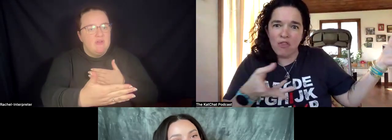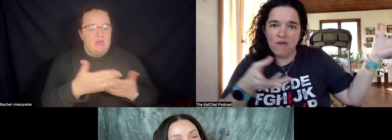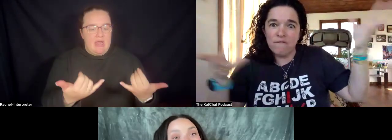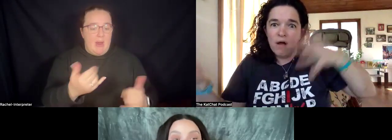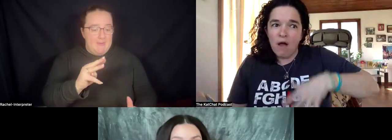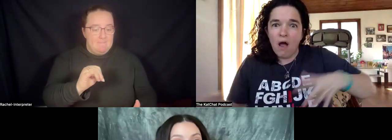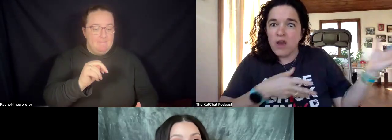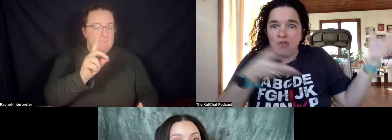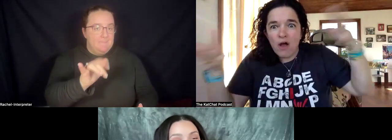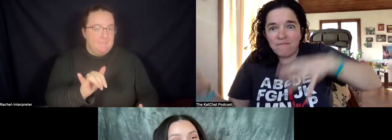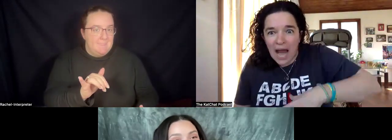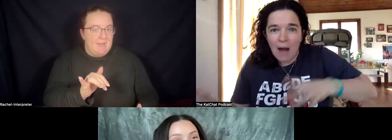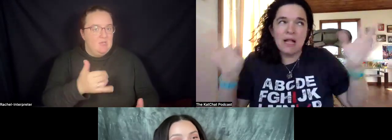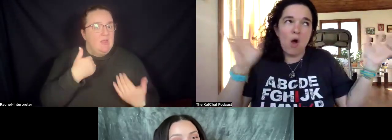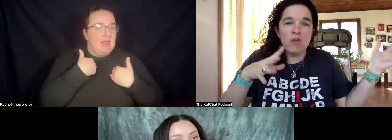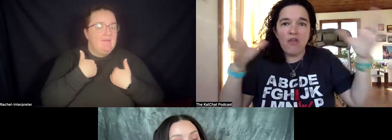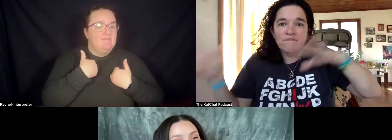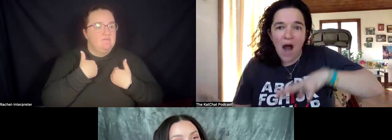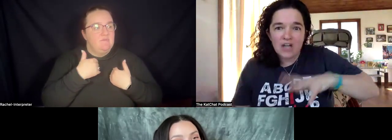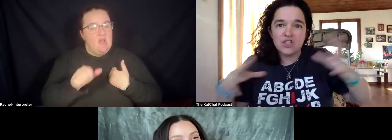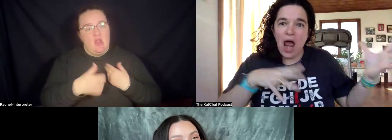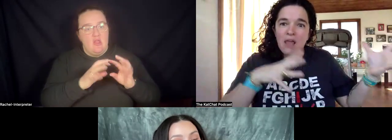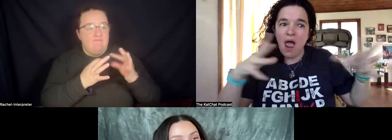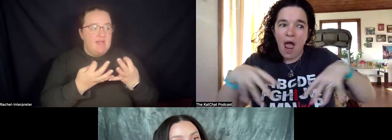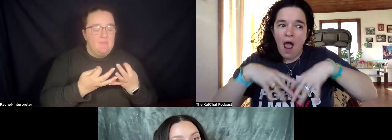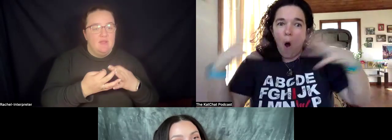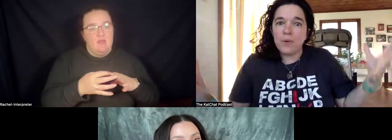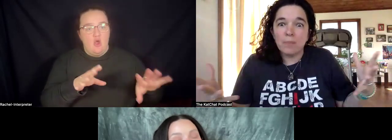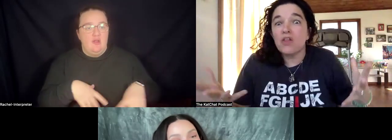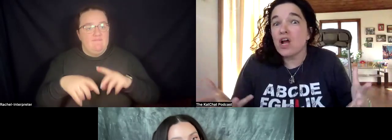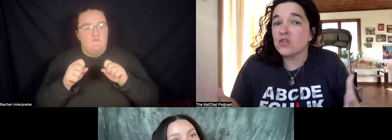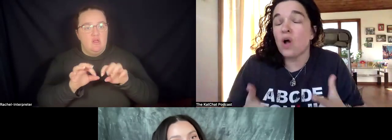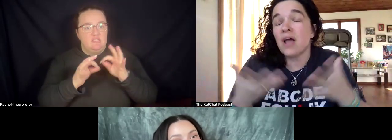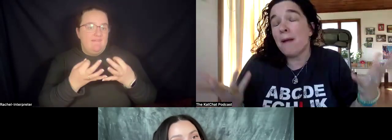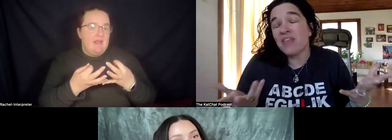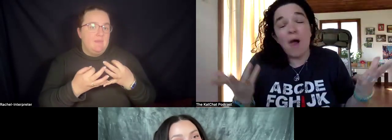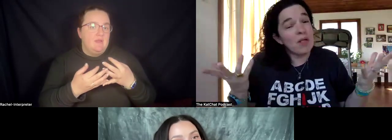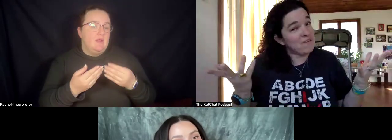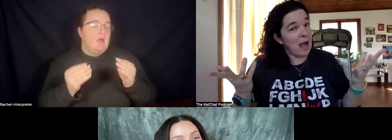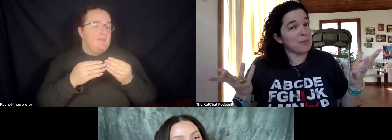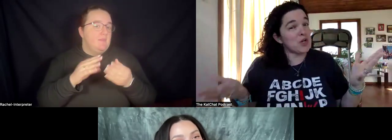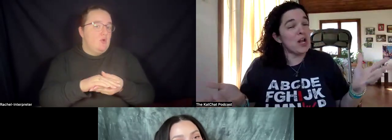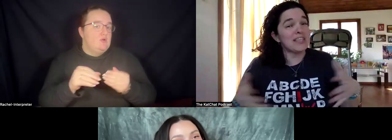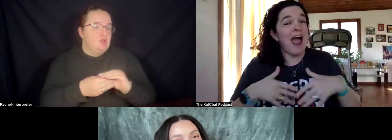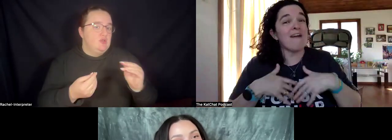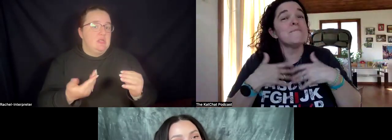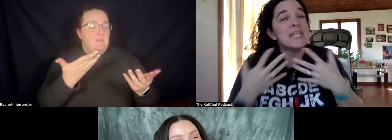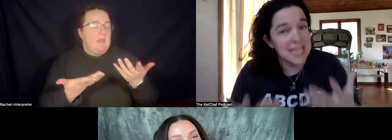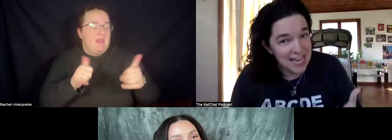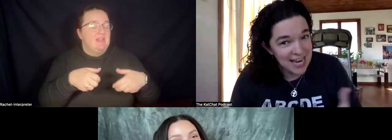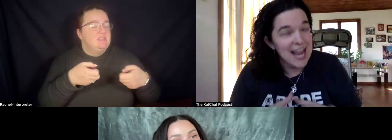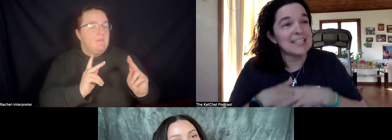have another family or another background open up Yeah. to her door, that maybe that will give an opportunity to